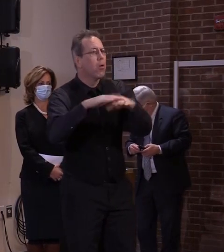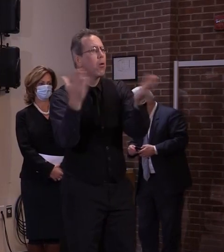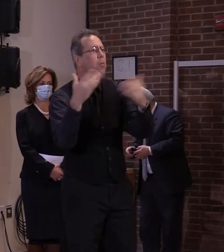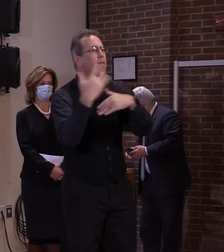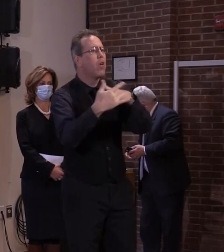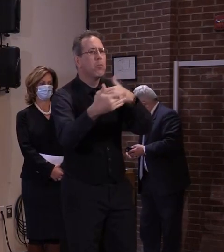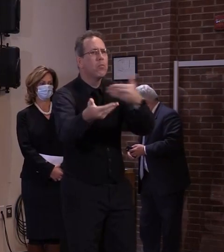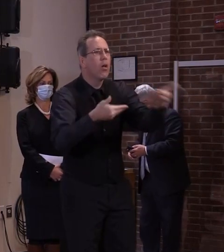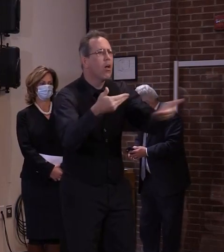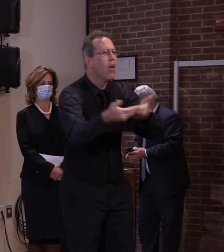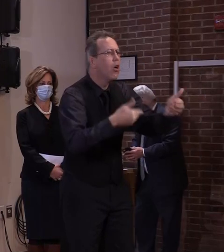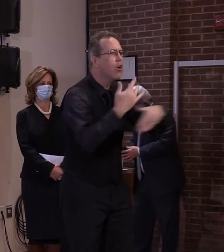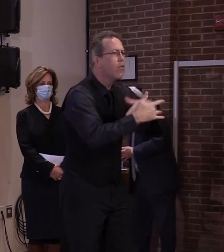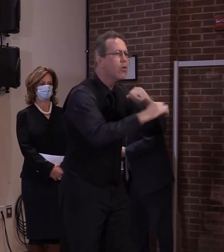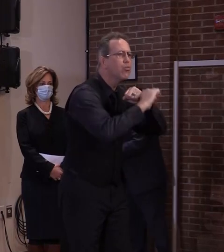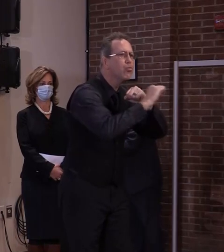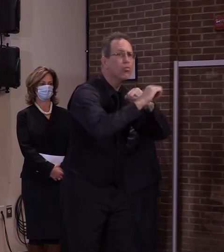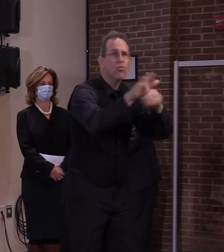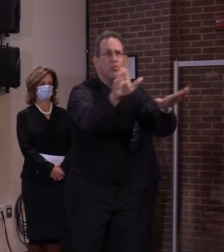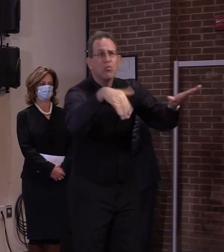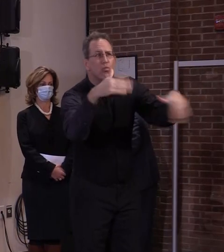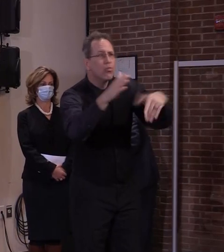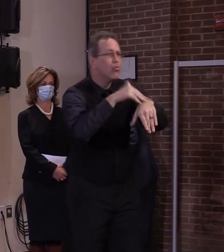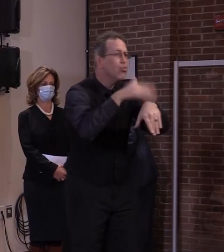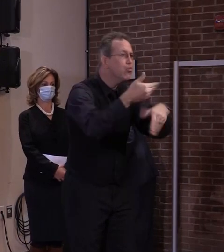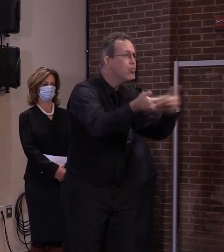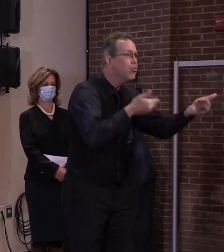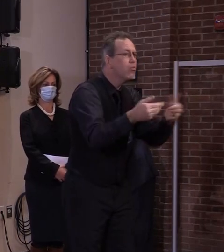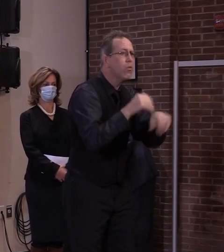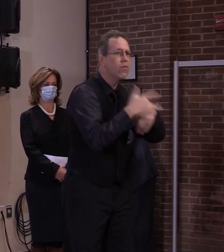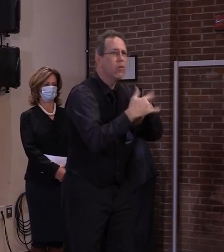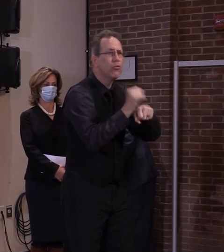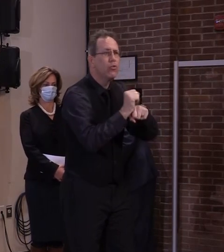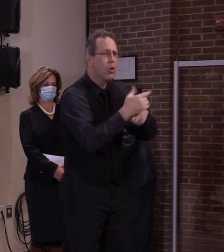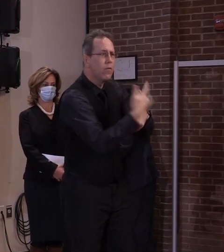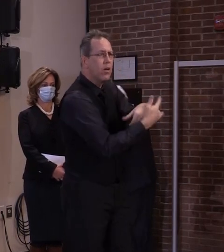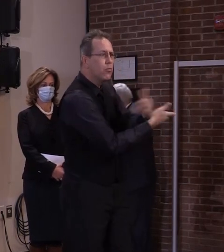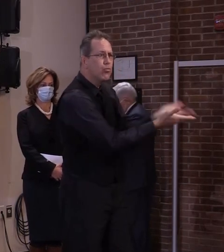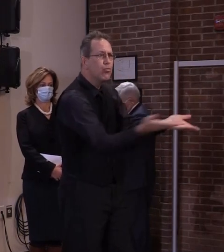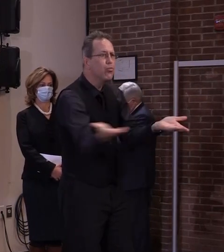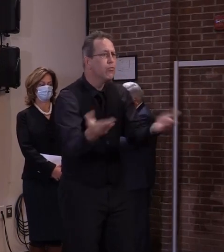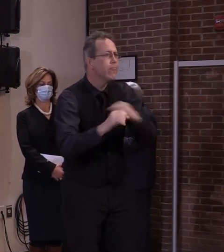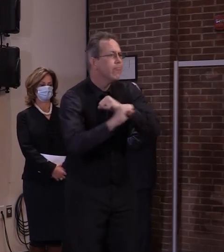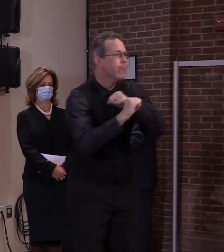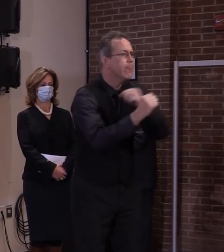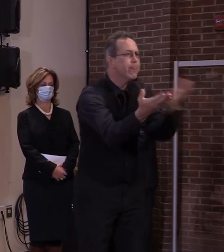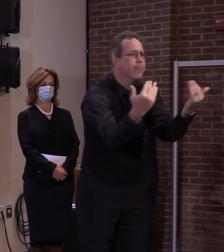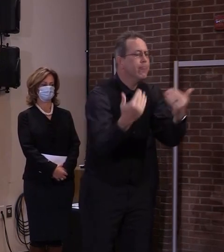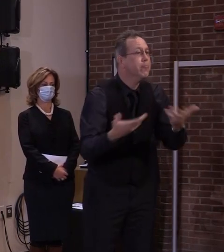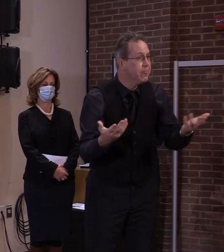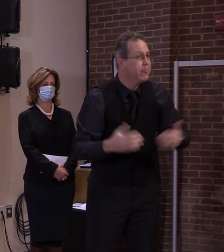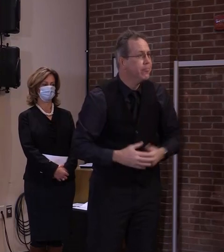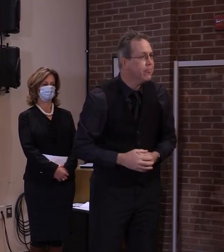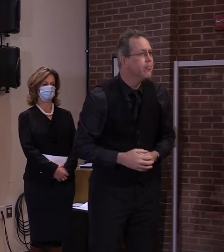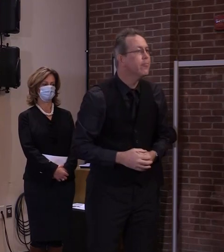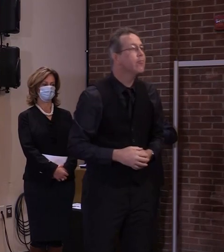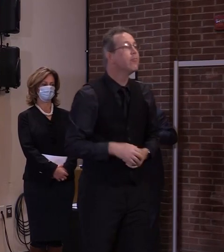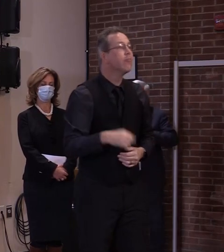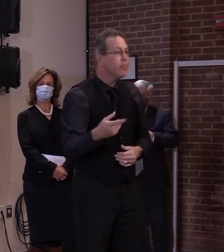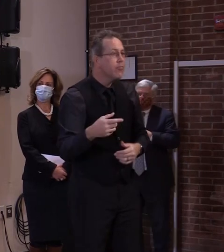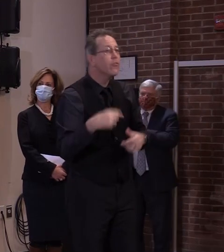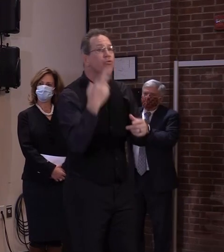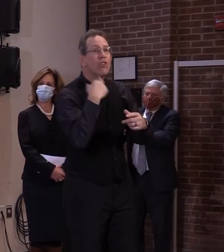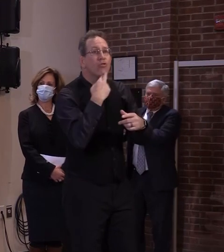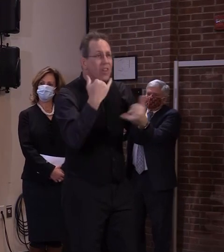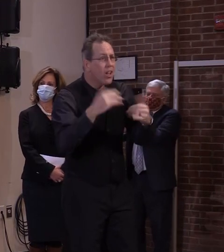With the common sense precautions we've discussed, you can go to your favorite restaurants again, see family and